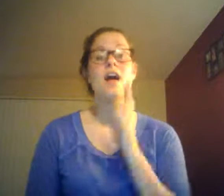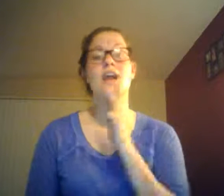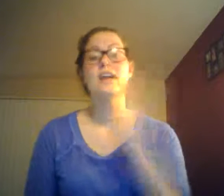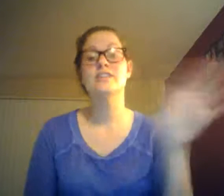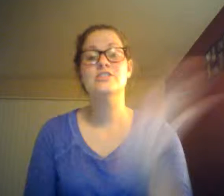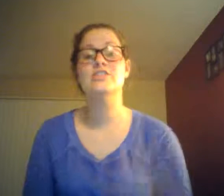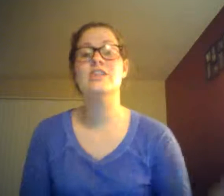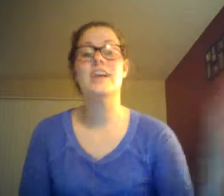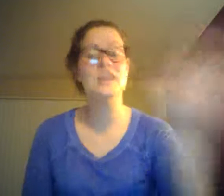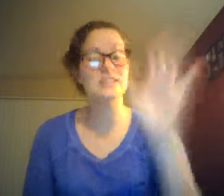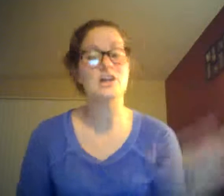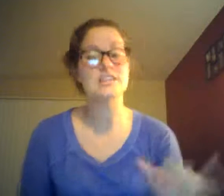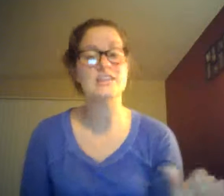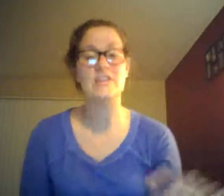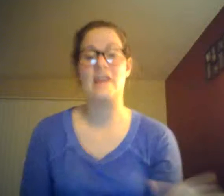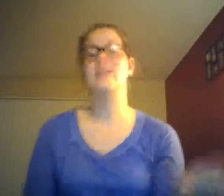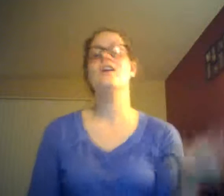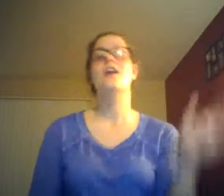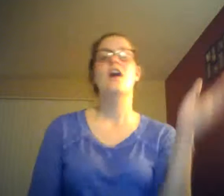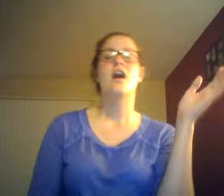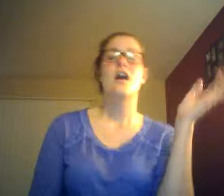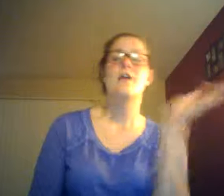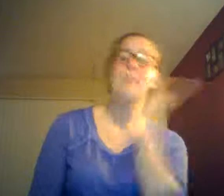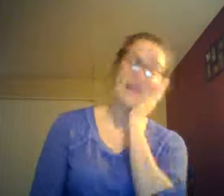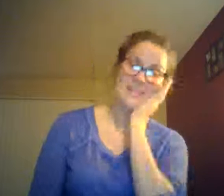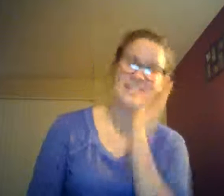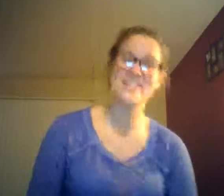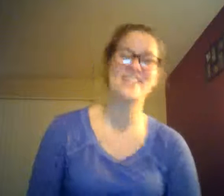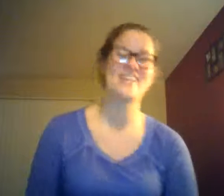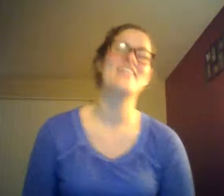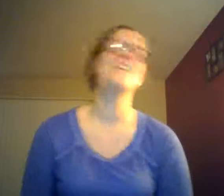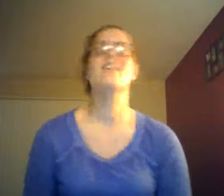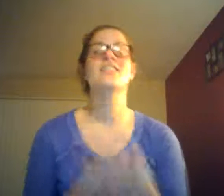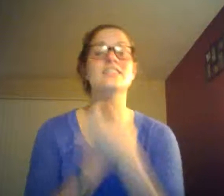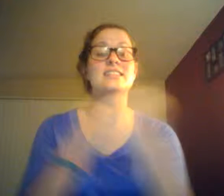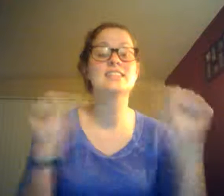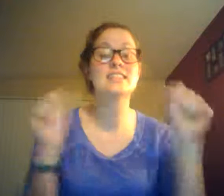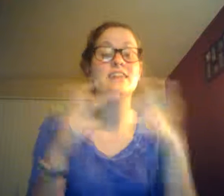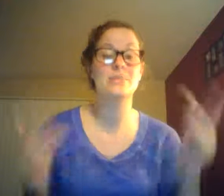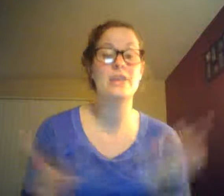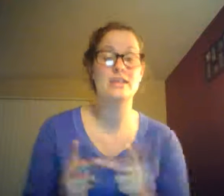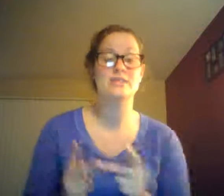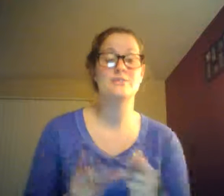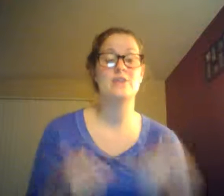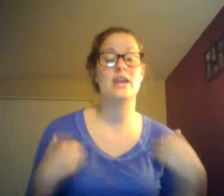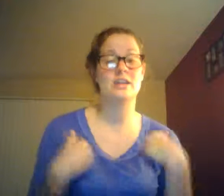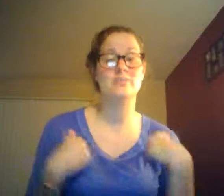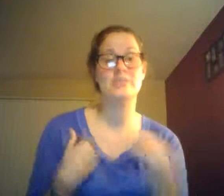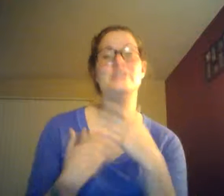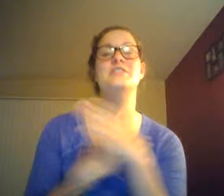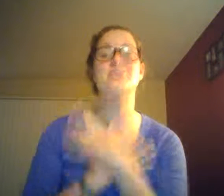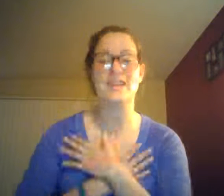An estuary is also like a bed. It's a safe place for animals to